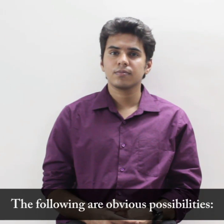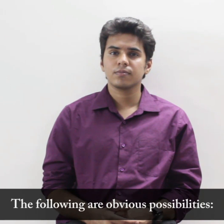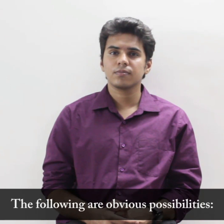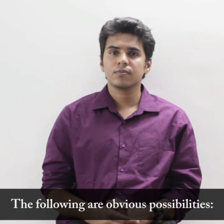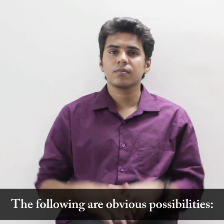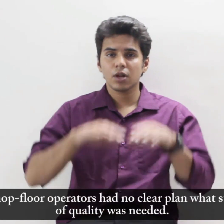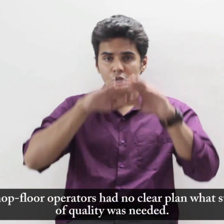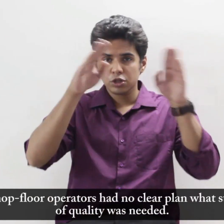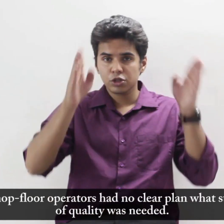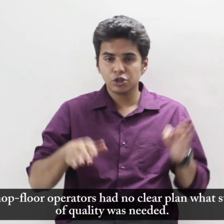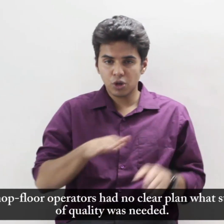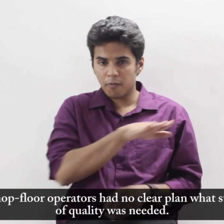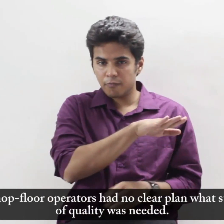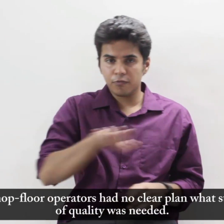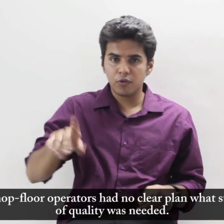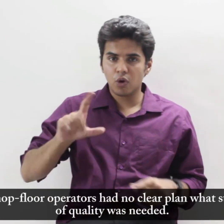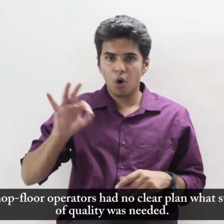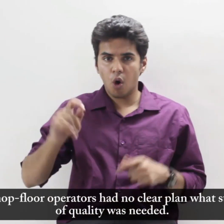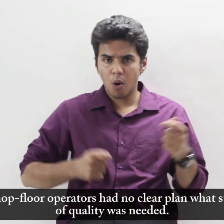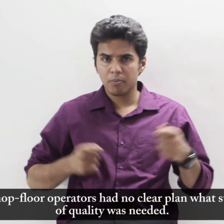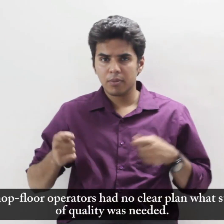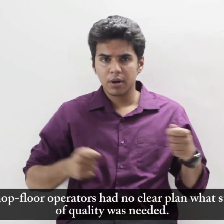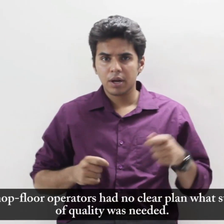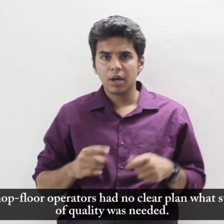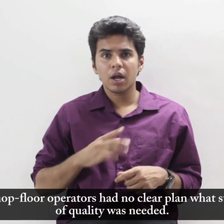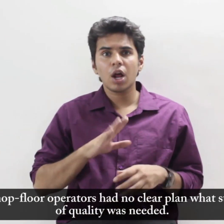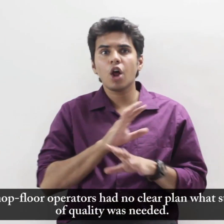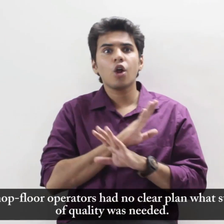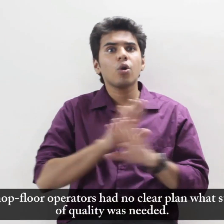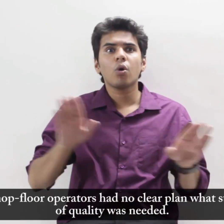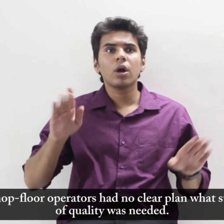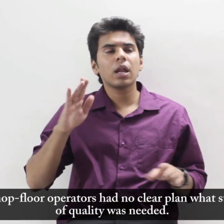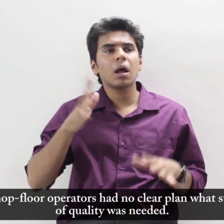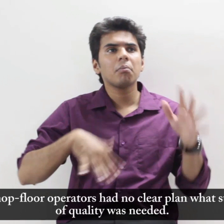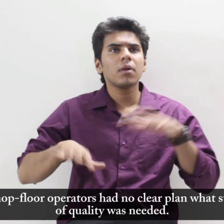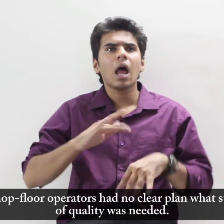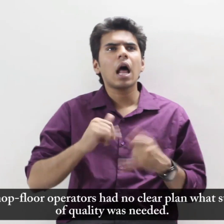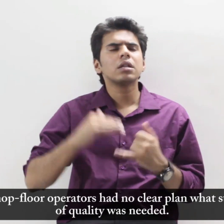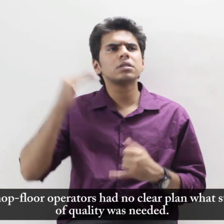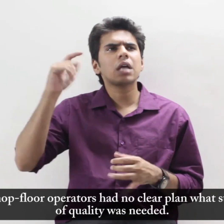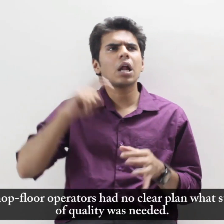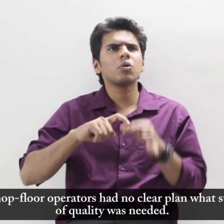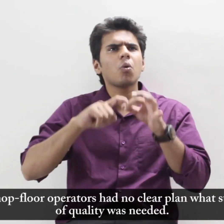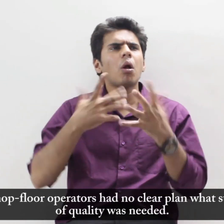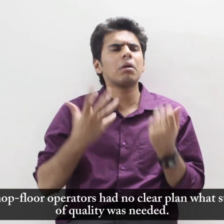The shop floor operators had no clear plan what standard of quality was needed.